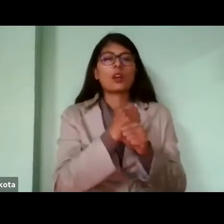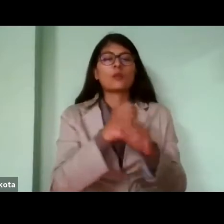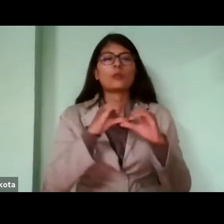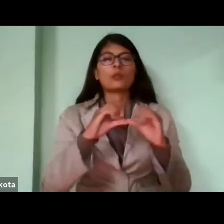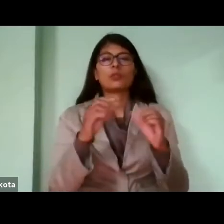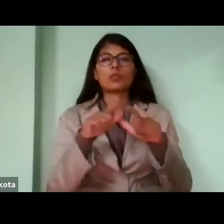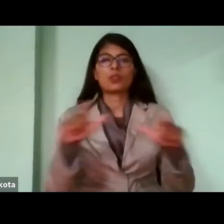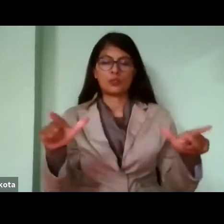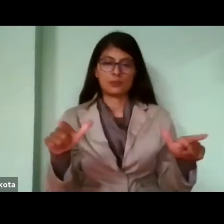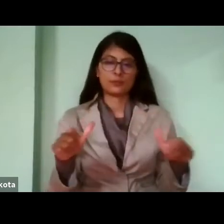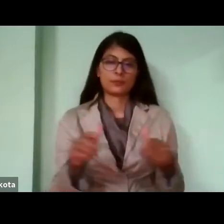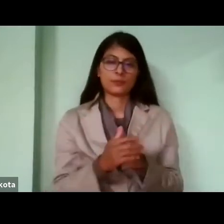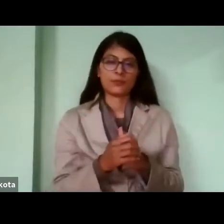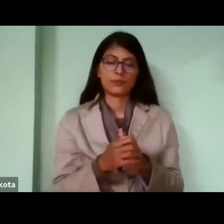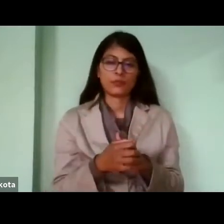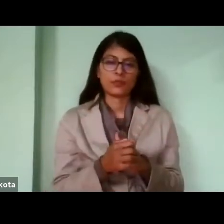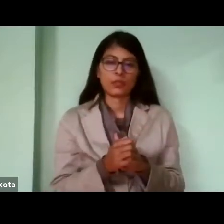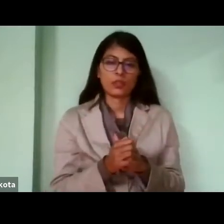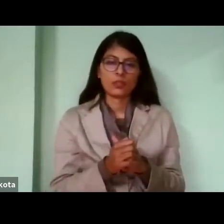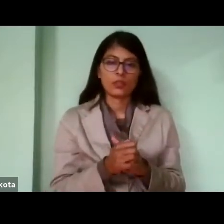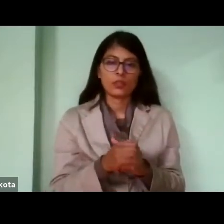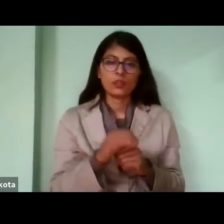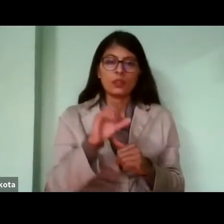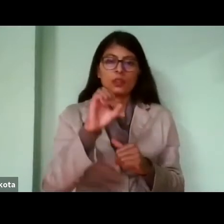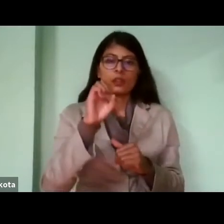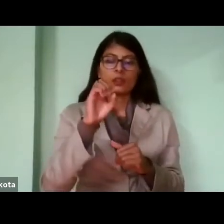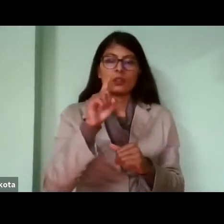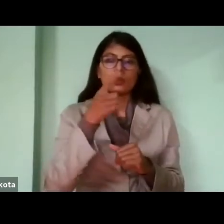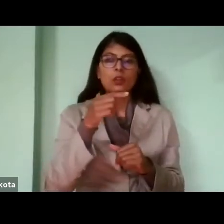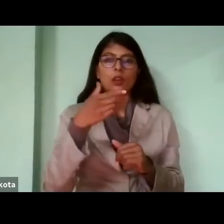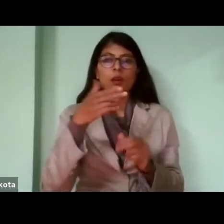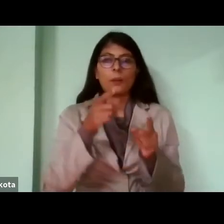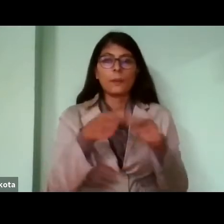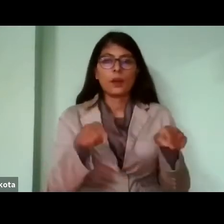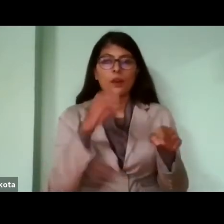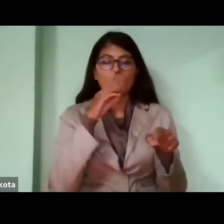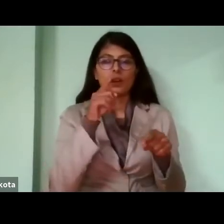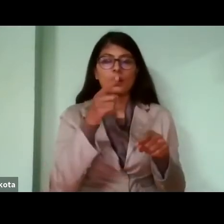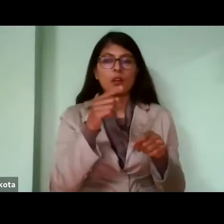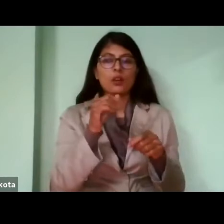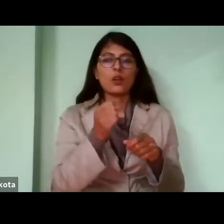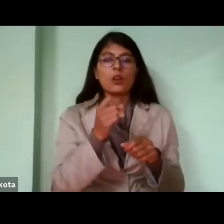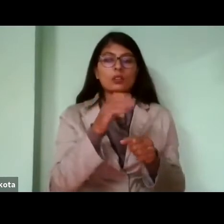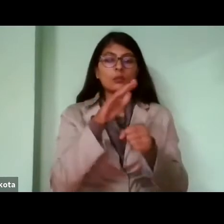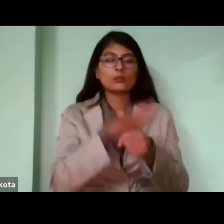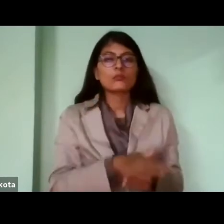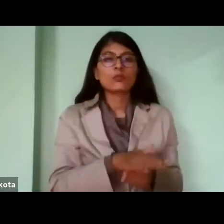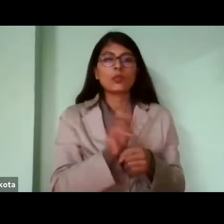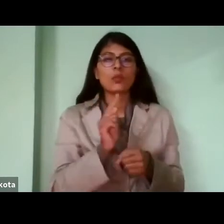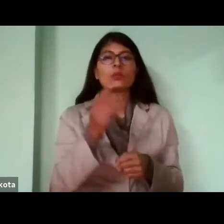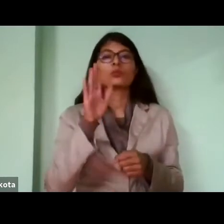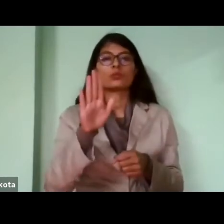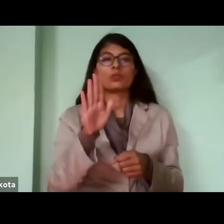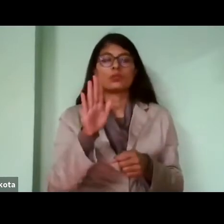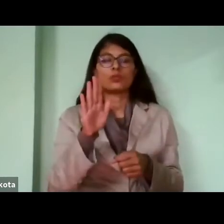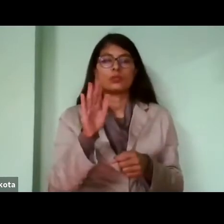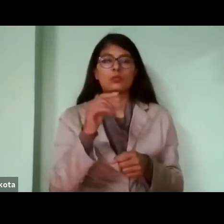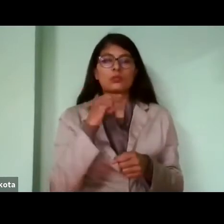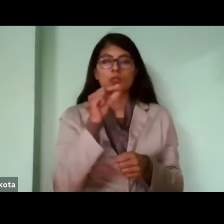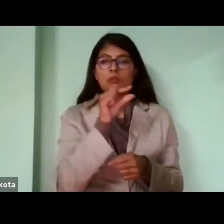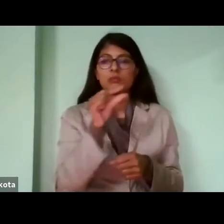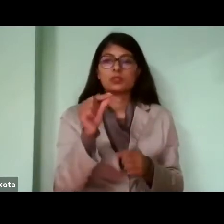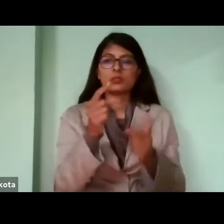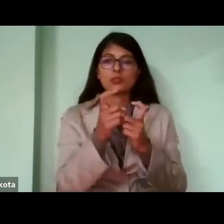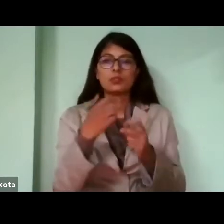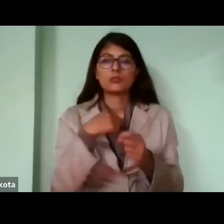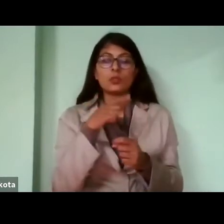the Q&A section that says, how is it discrimination? And I'm surprised to be